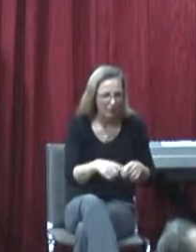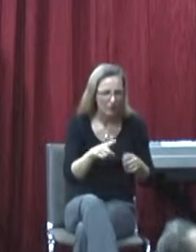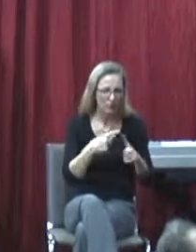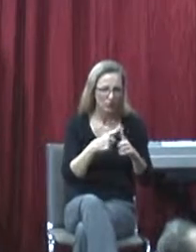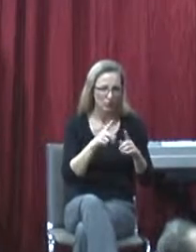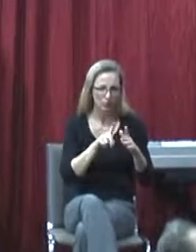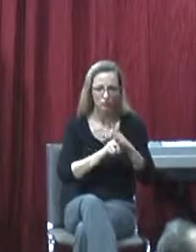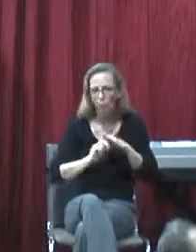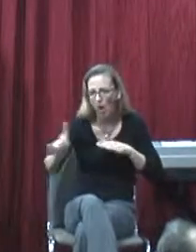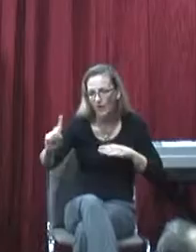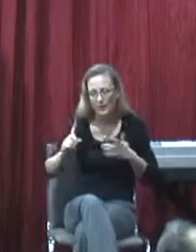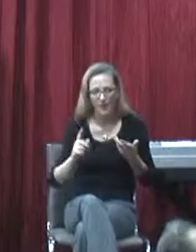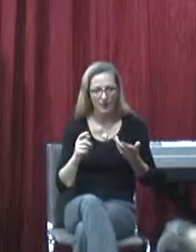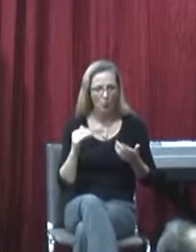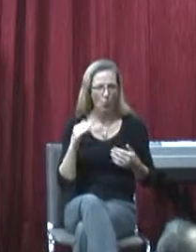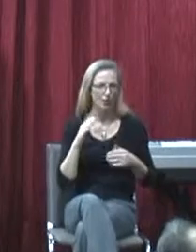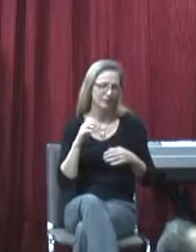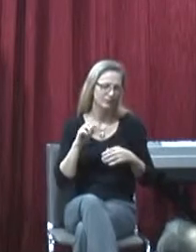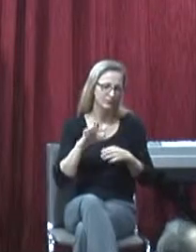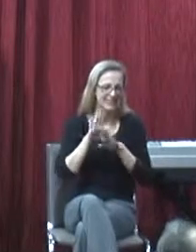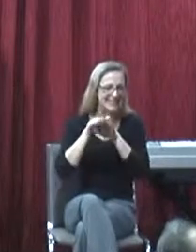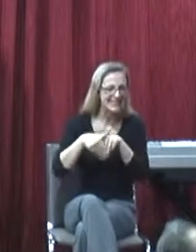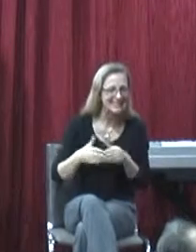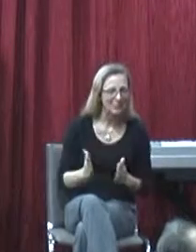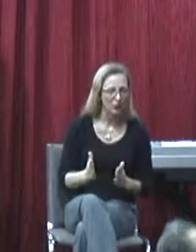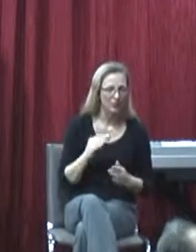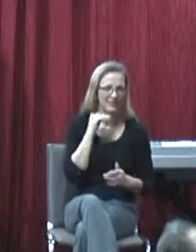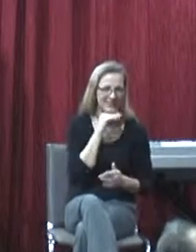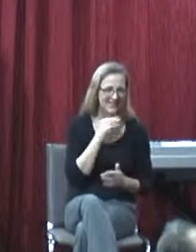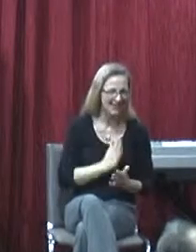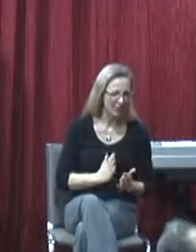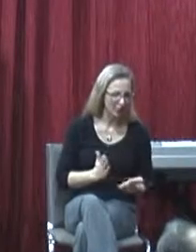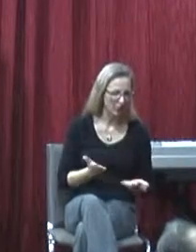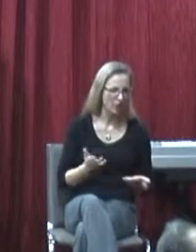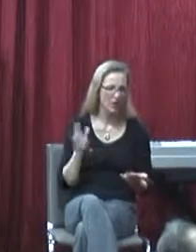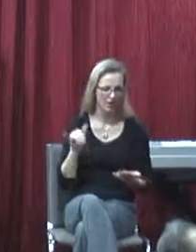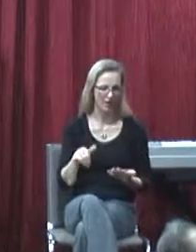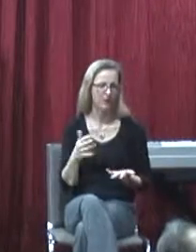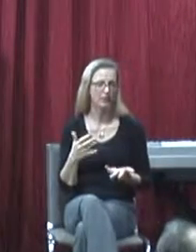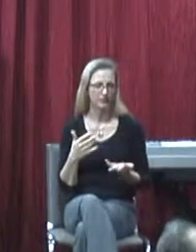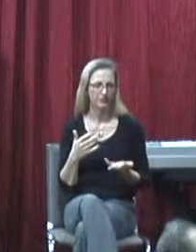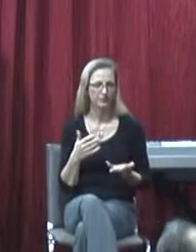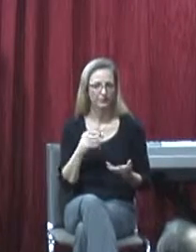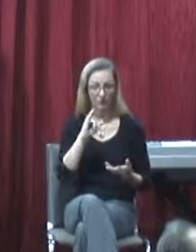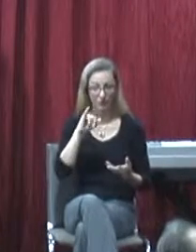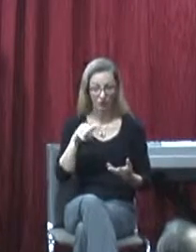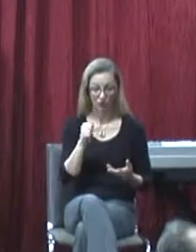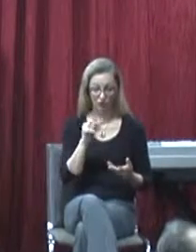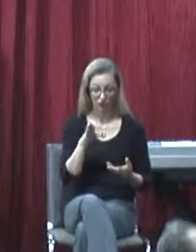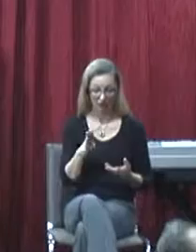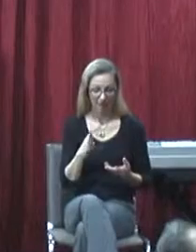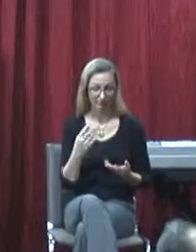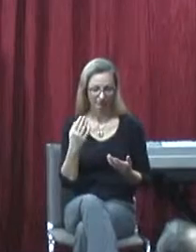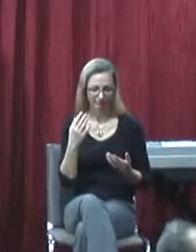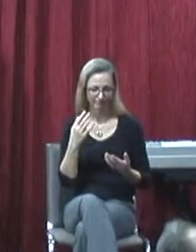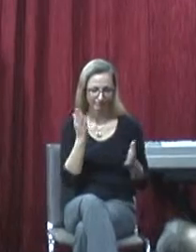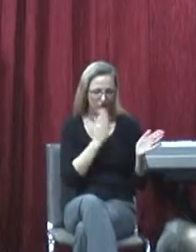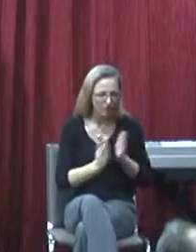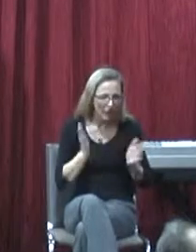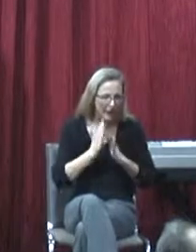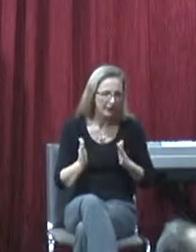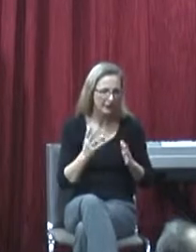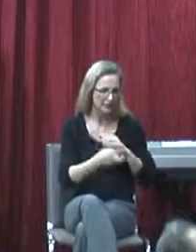you or something, or deceiver. That was what his name meant. And remember, Jacob had schemed to steal his brother's birthright